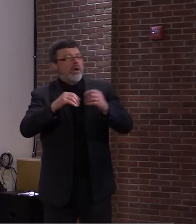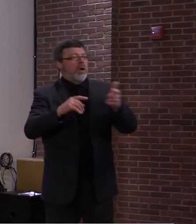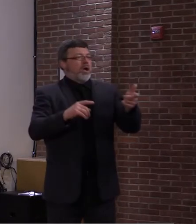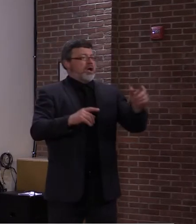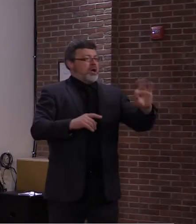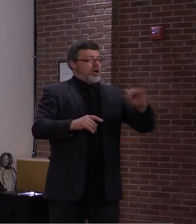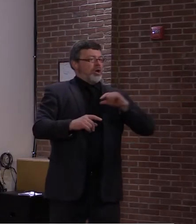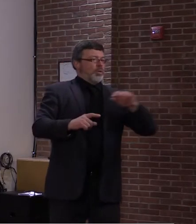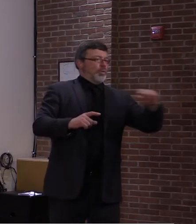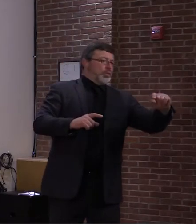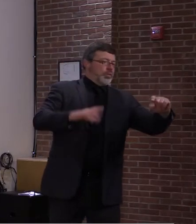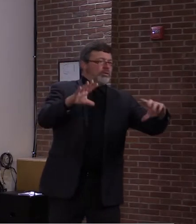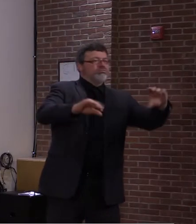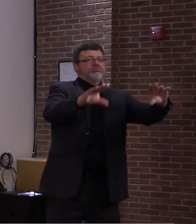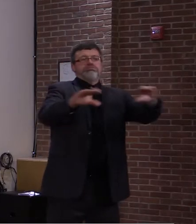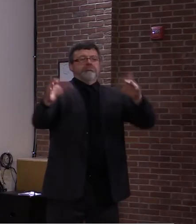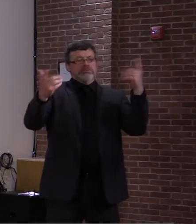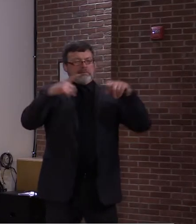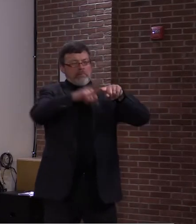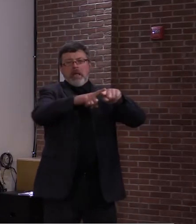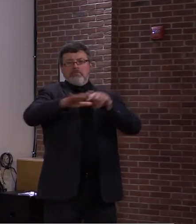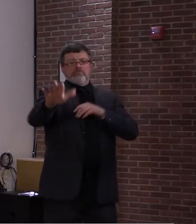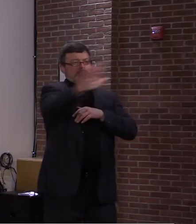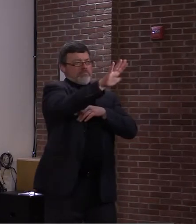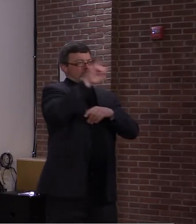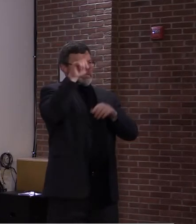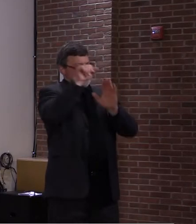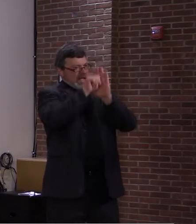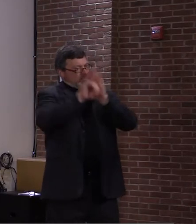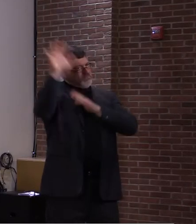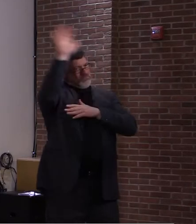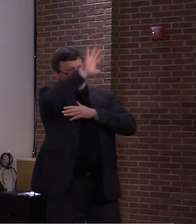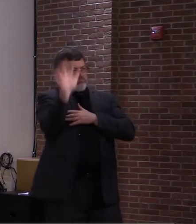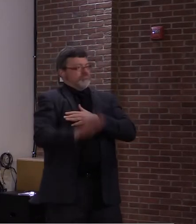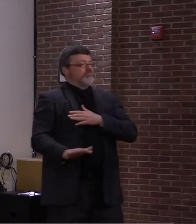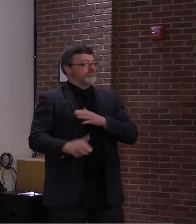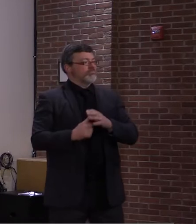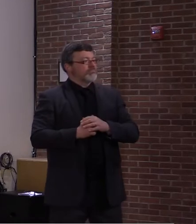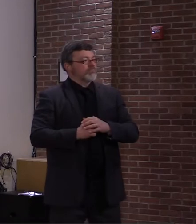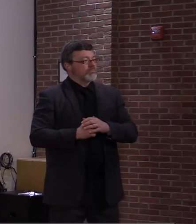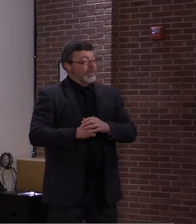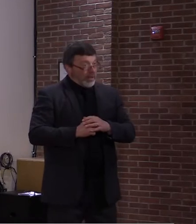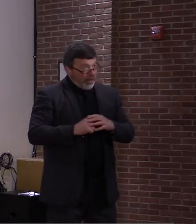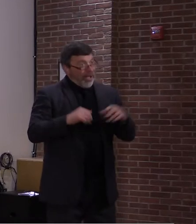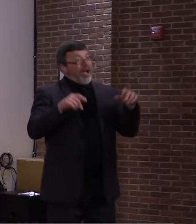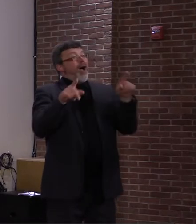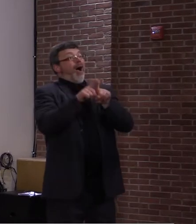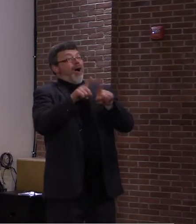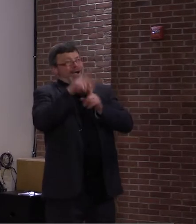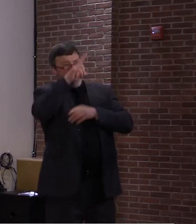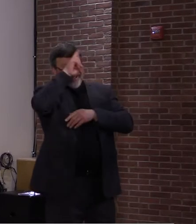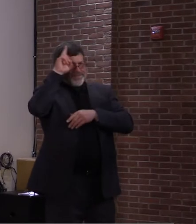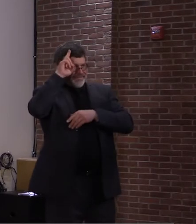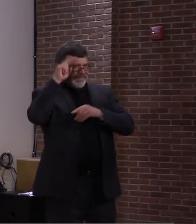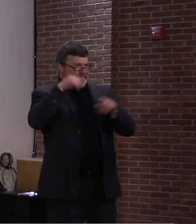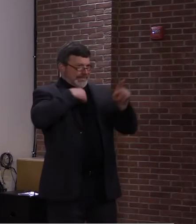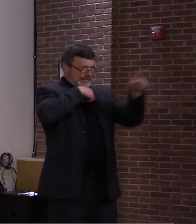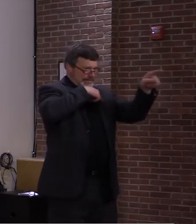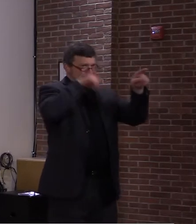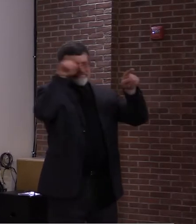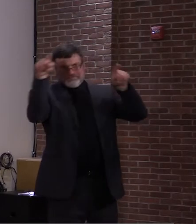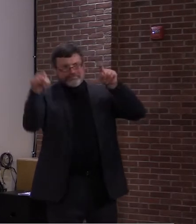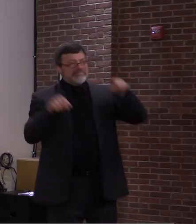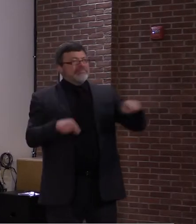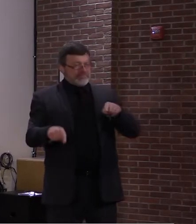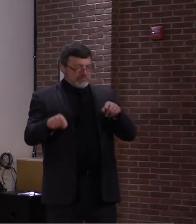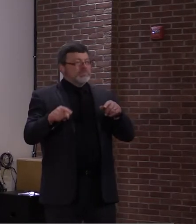also supply hospital pharmacies. There is a federal pharmacy partnership program that we